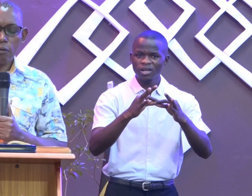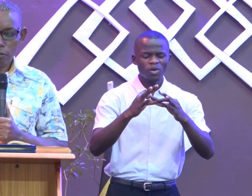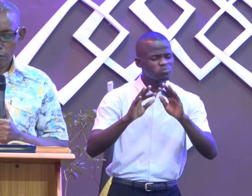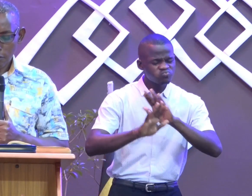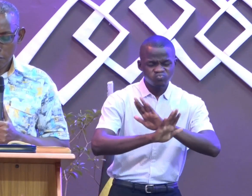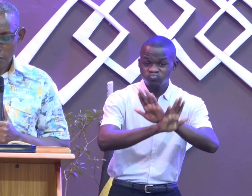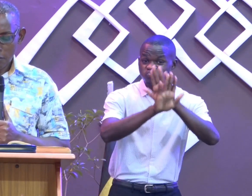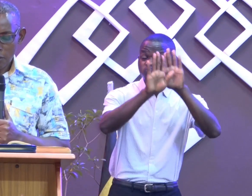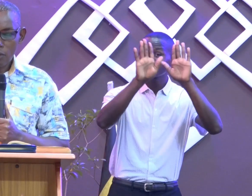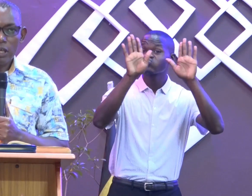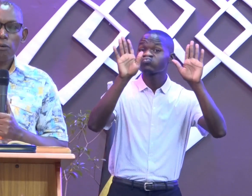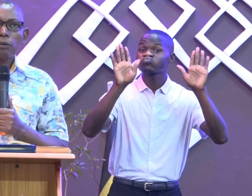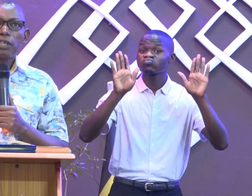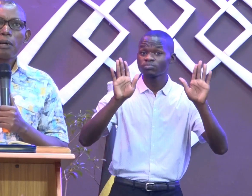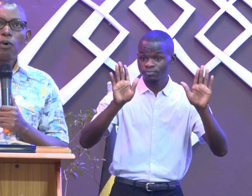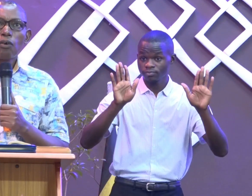faithfully. In its